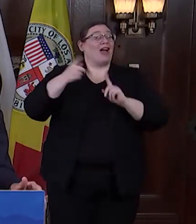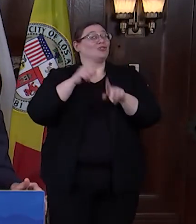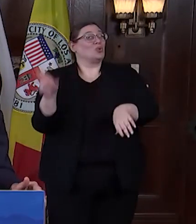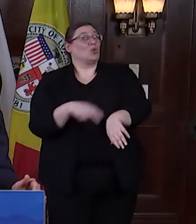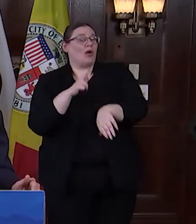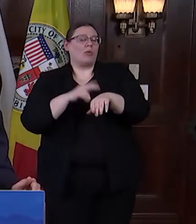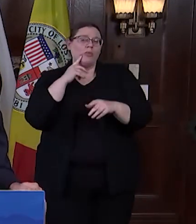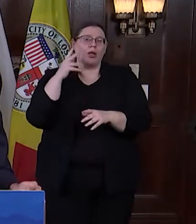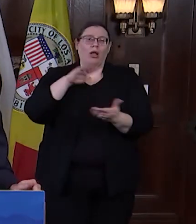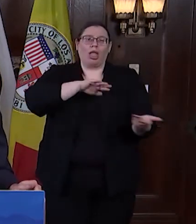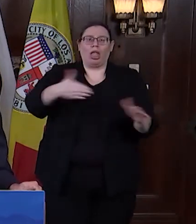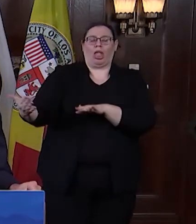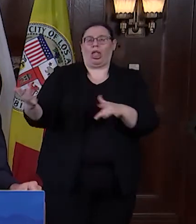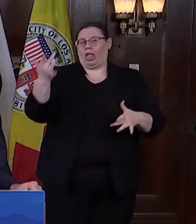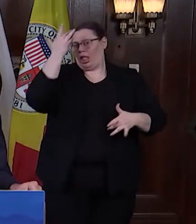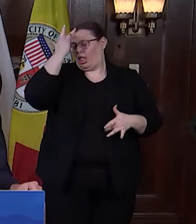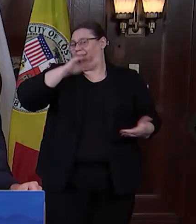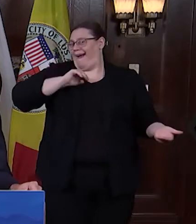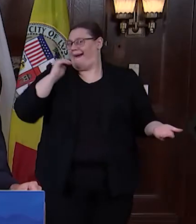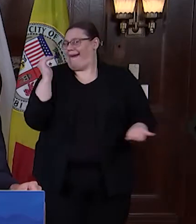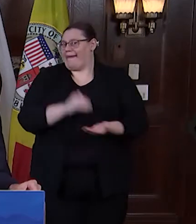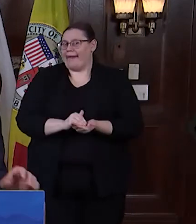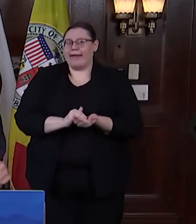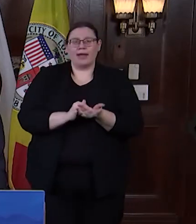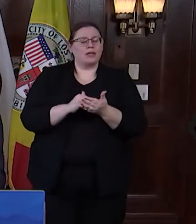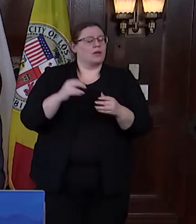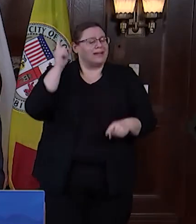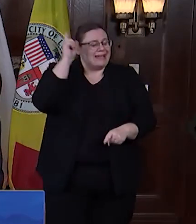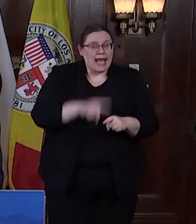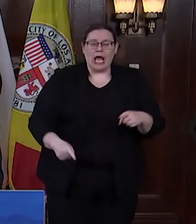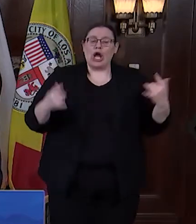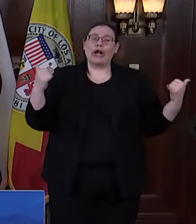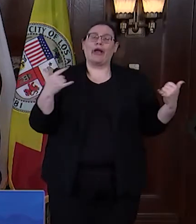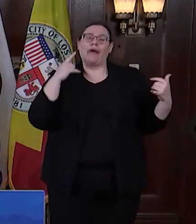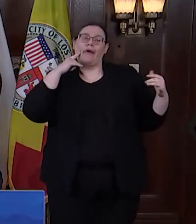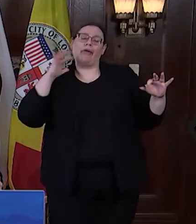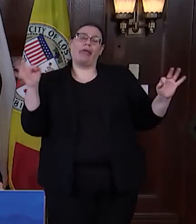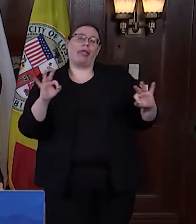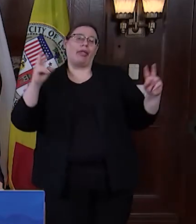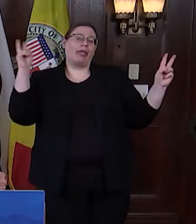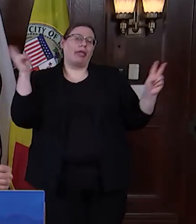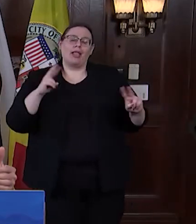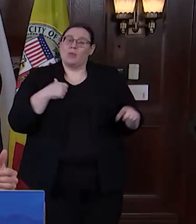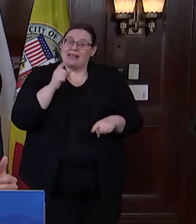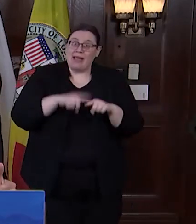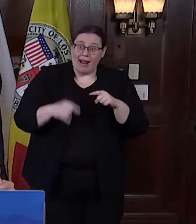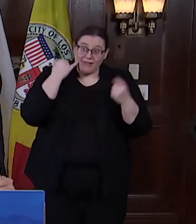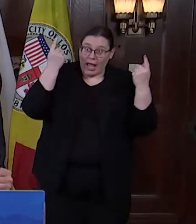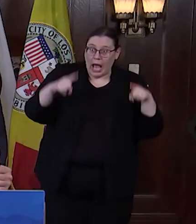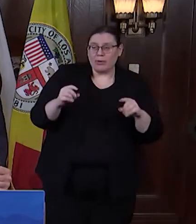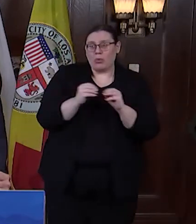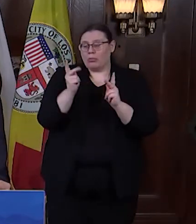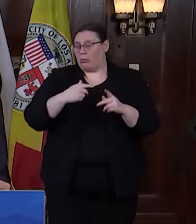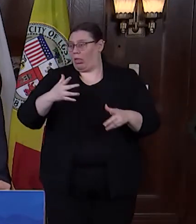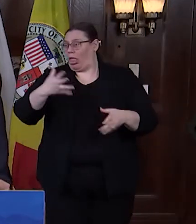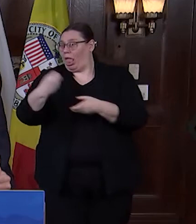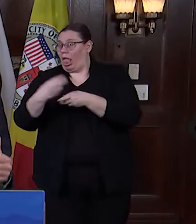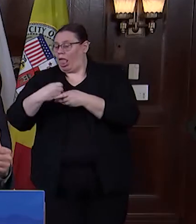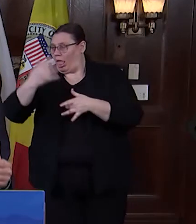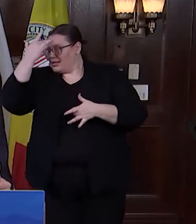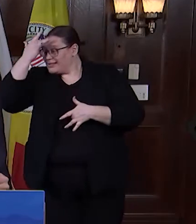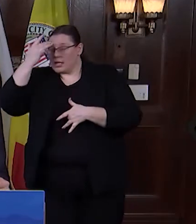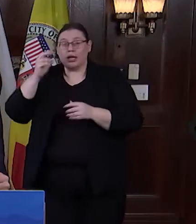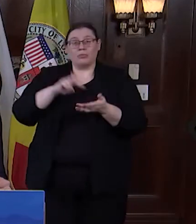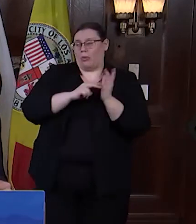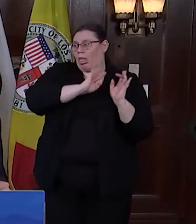is the worst possible time to let down our guard. And if we do, more people will get sick, and if more people get sick, more people will be hospitalized,